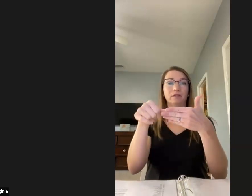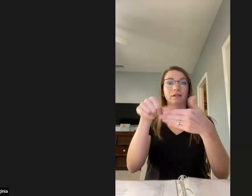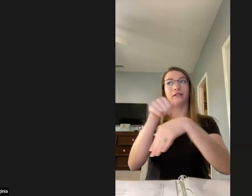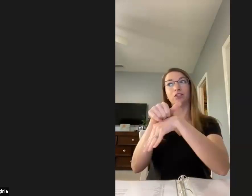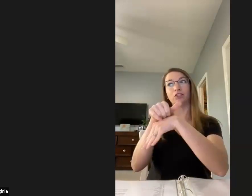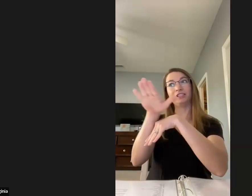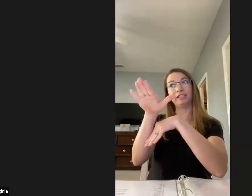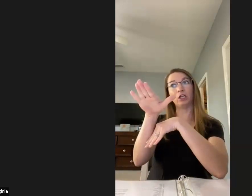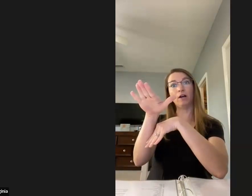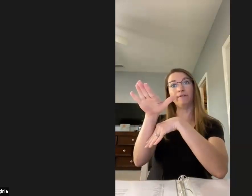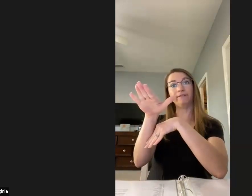and then you send it off.